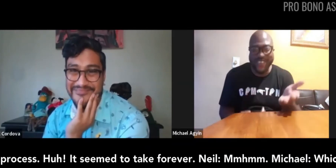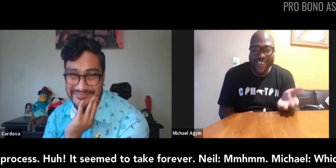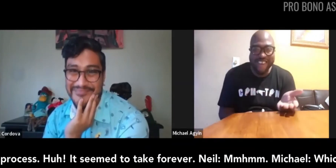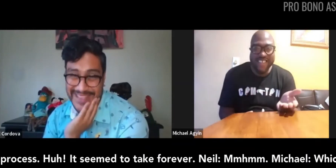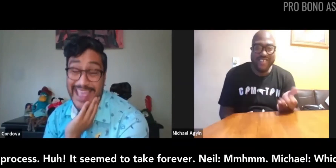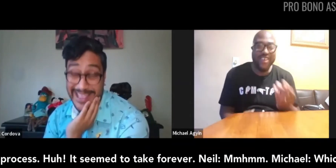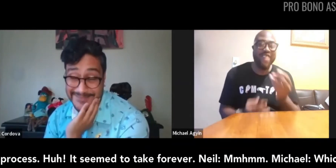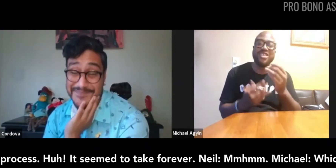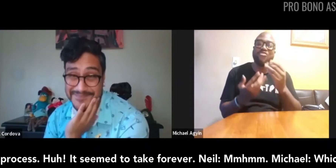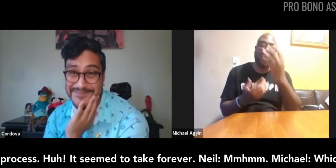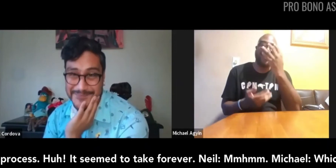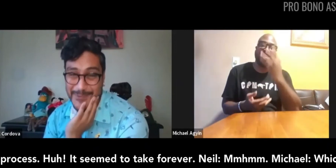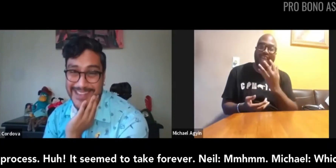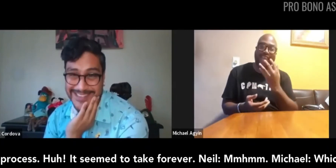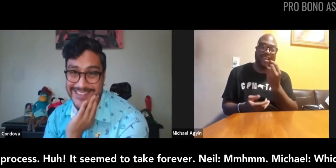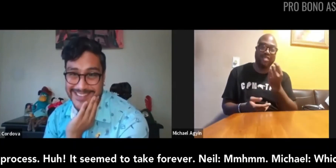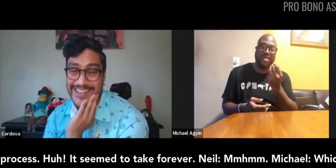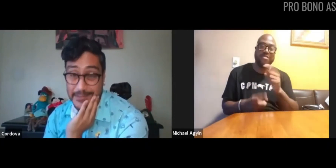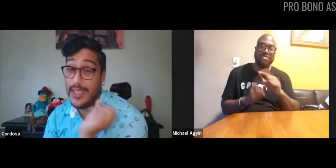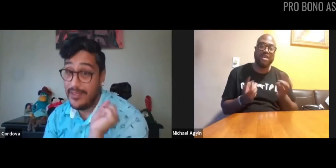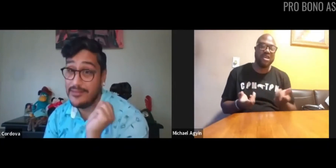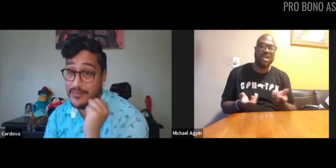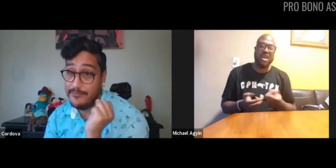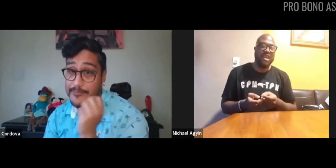forever, which was unfortunate.